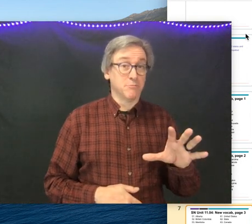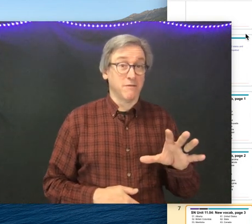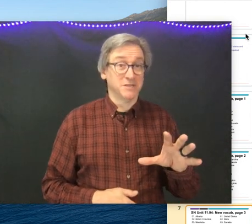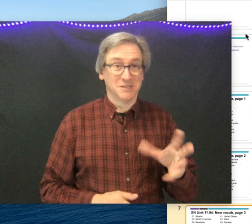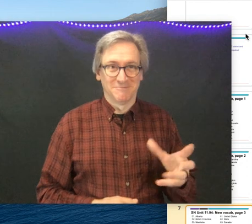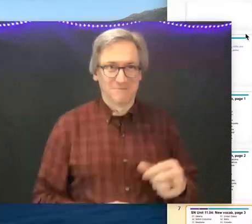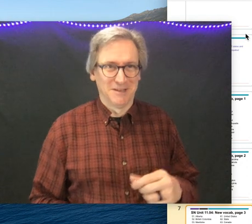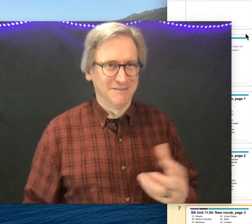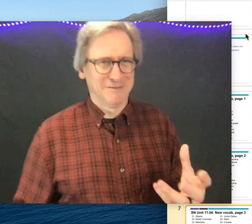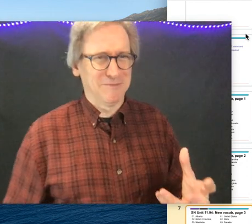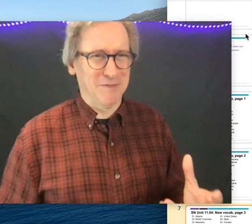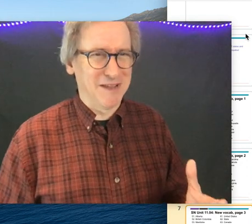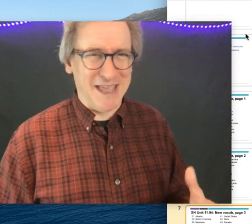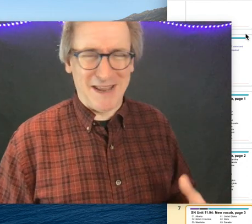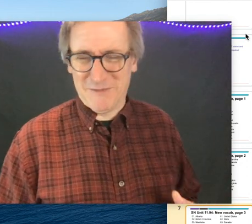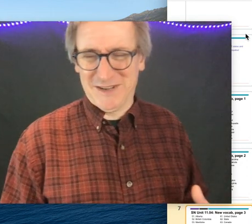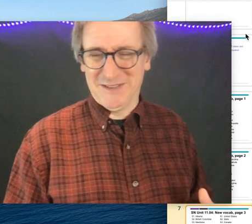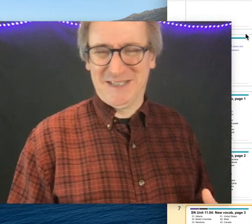10 provinces.